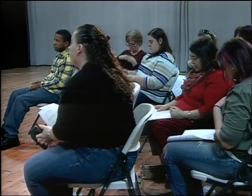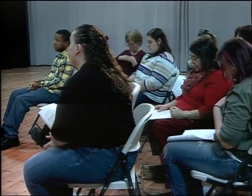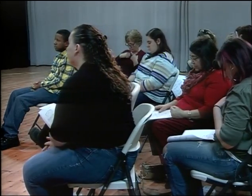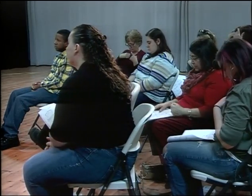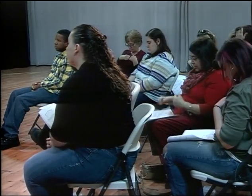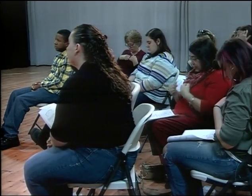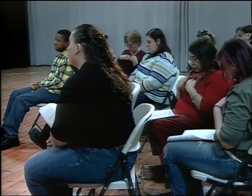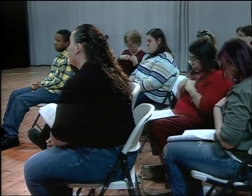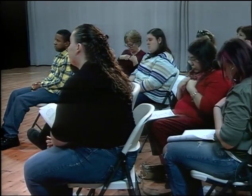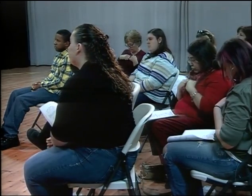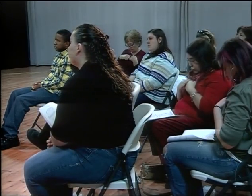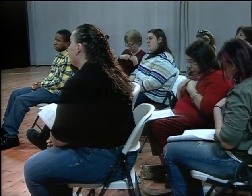For cabinets,